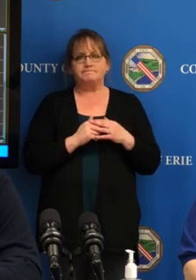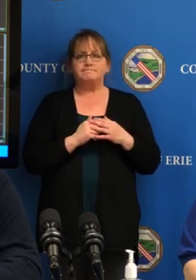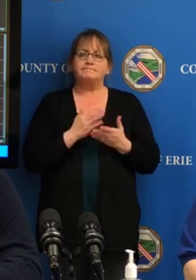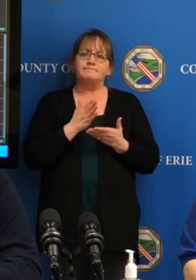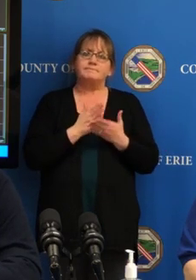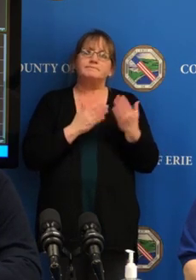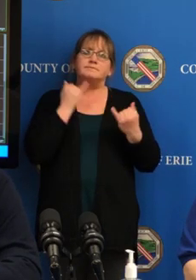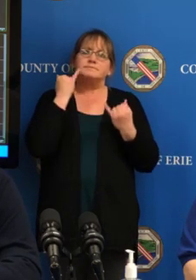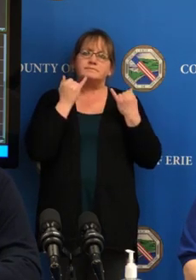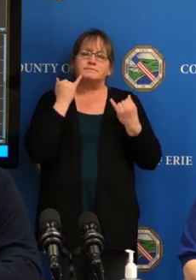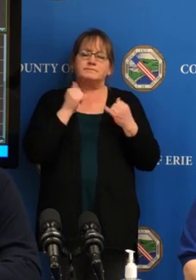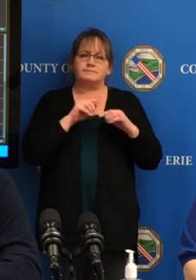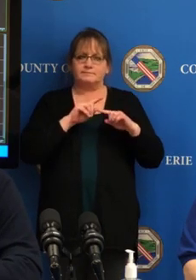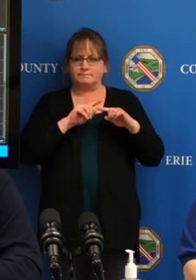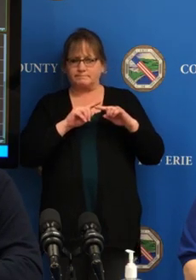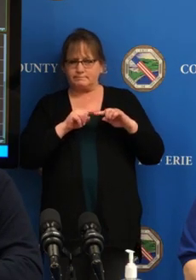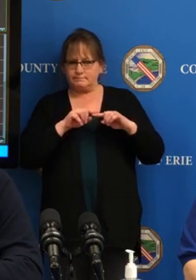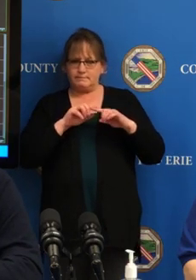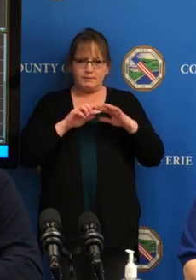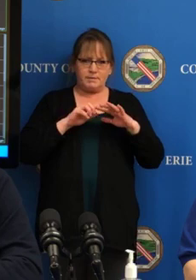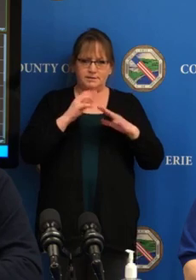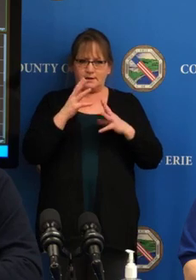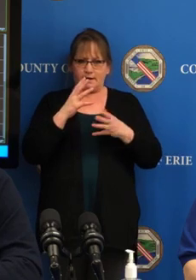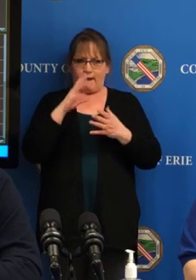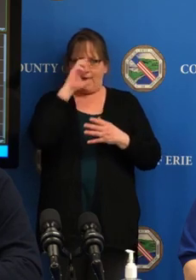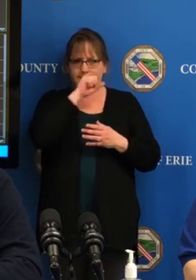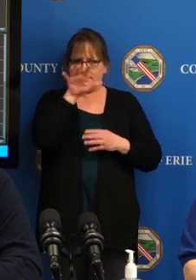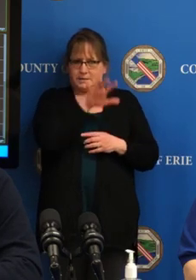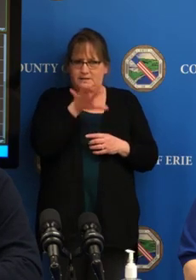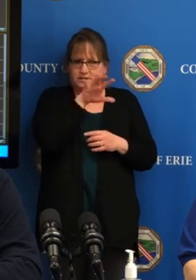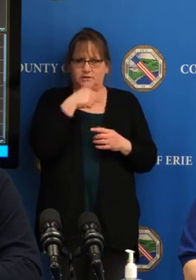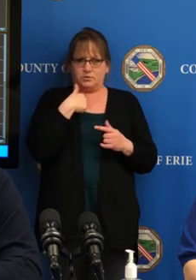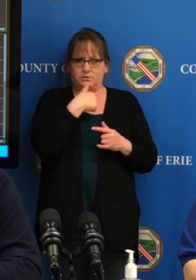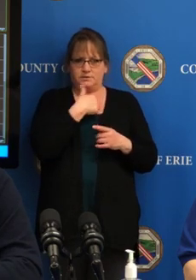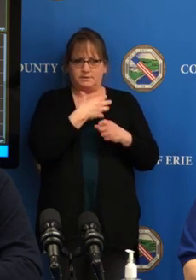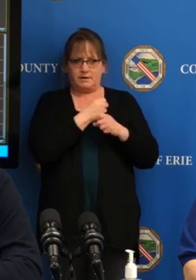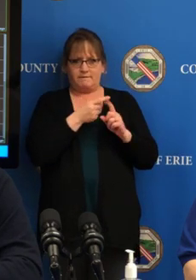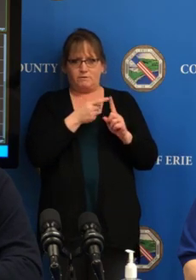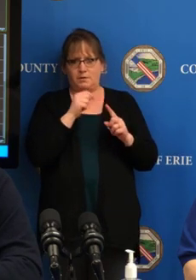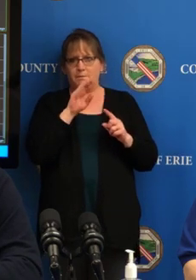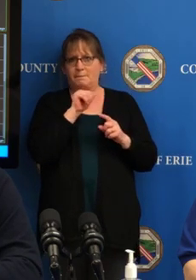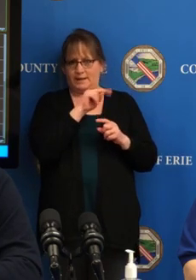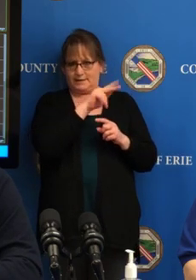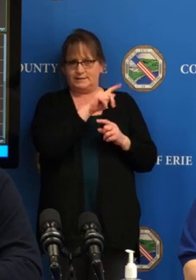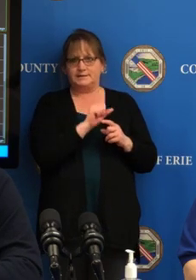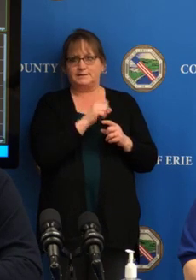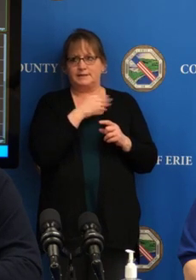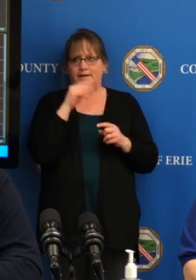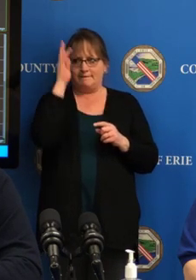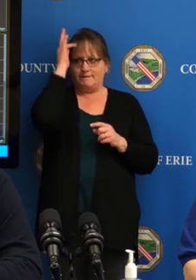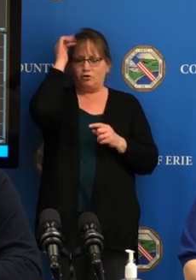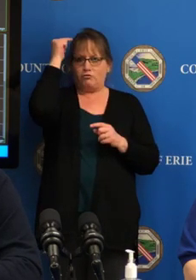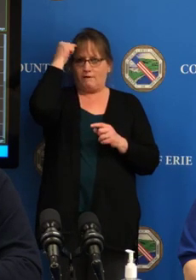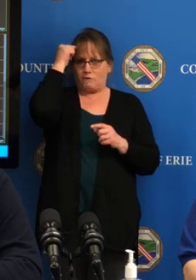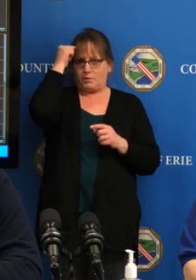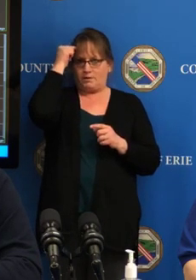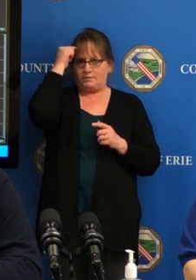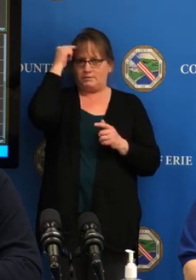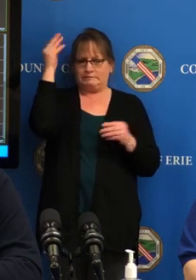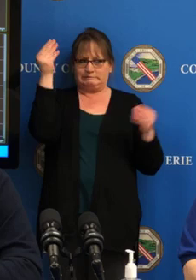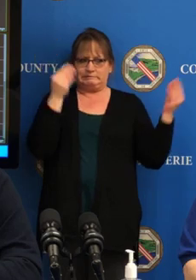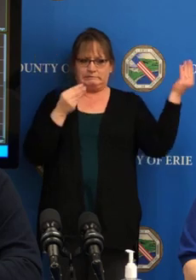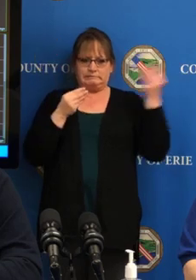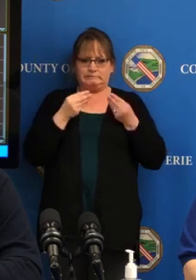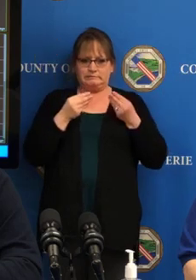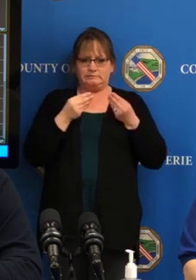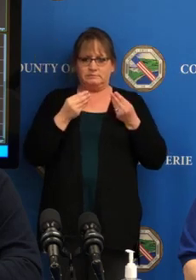ideas based on estimates that we've received from the financial institutions as well as the federal government. I want